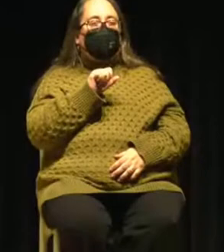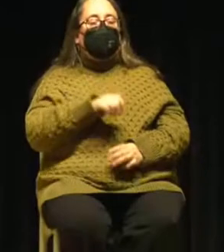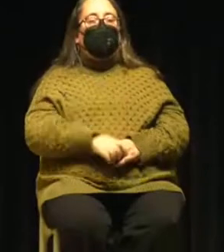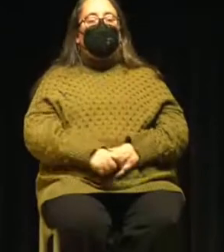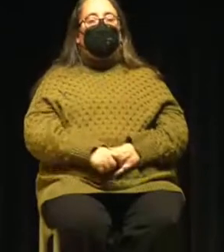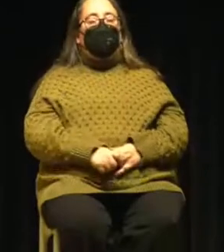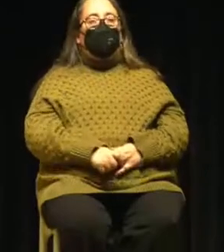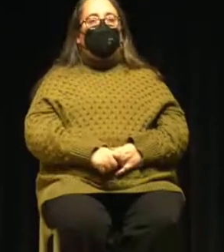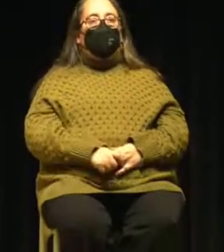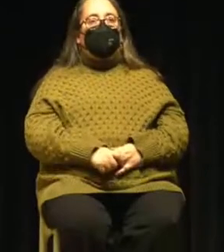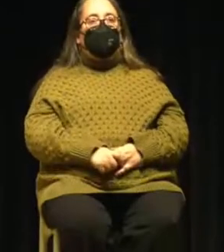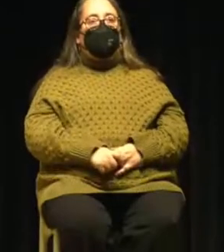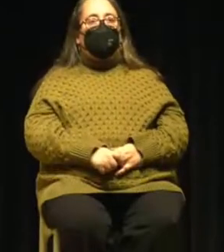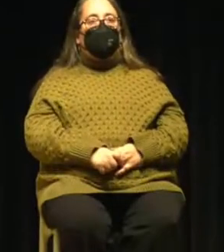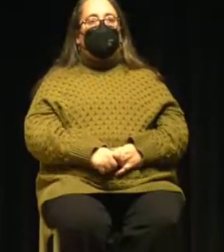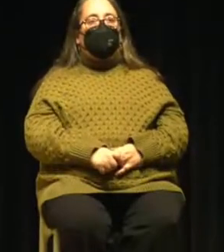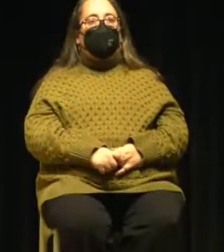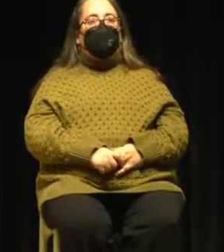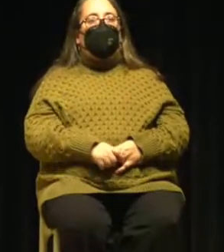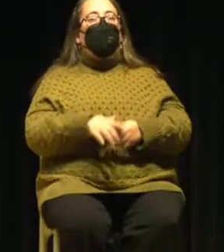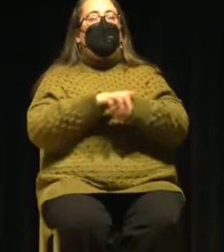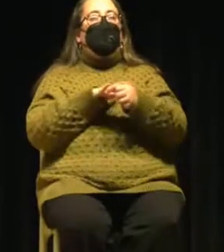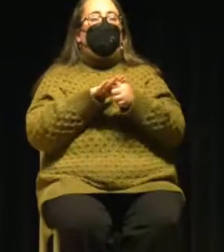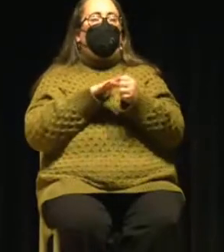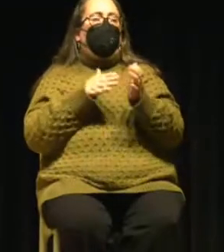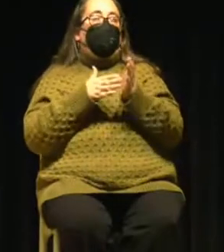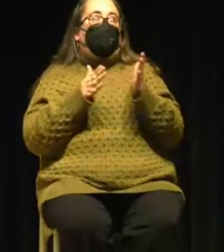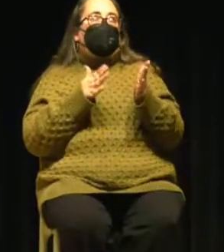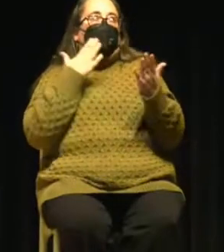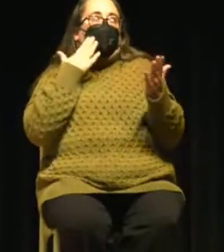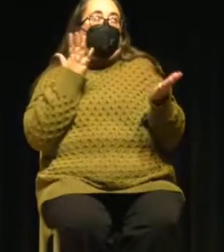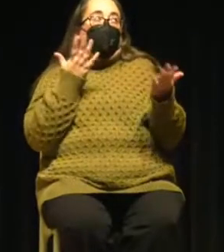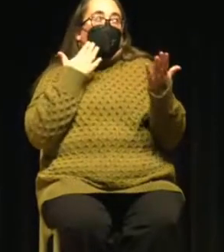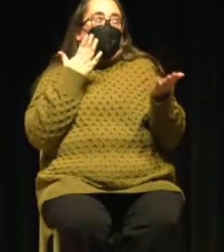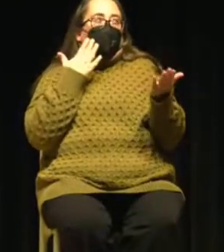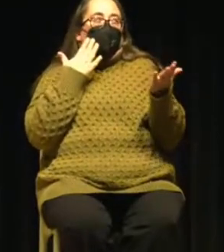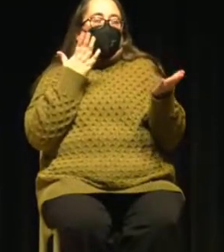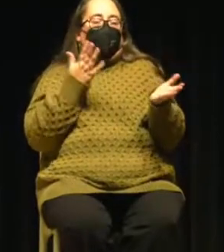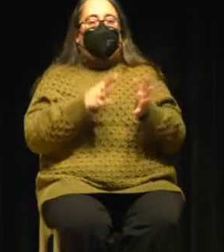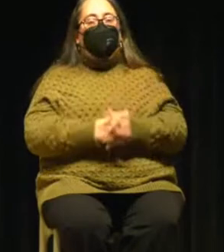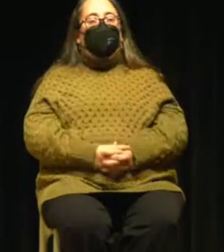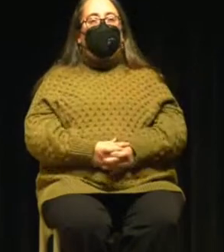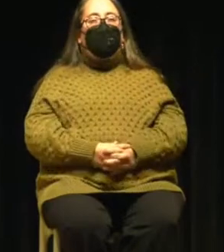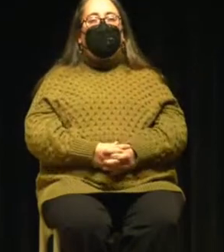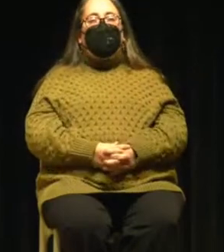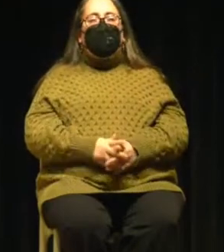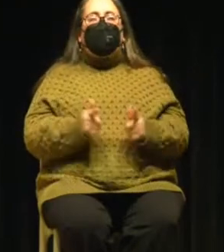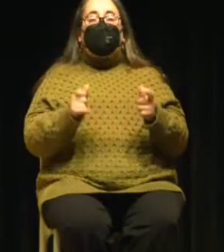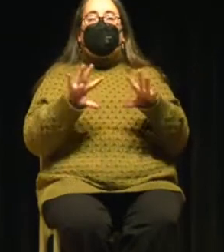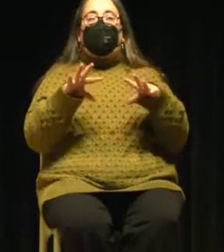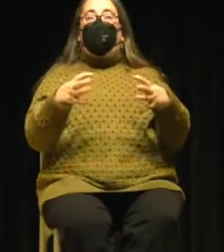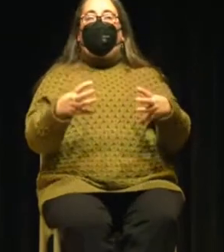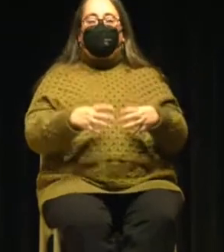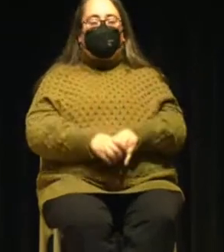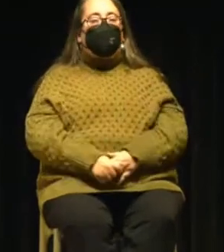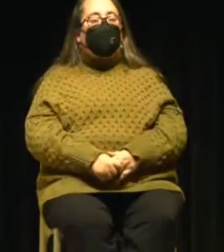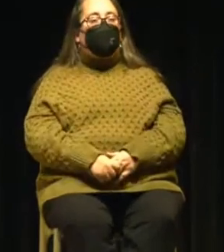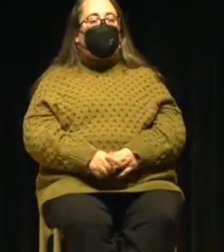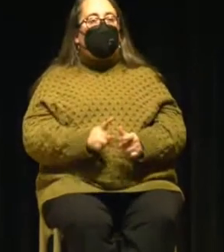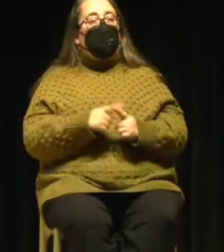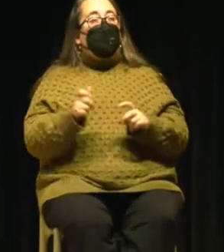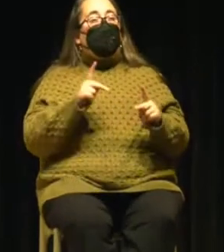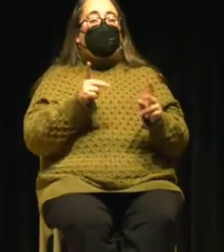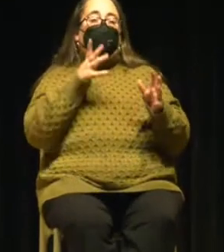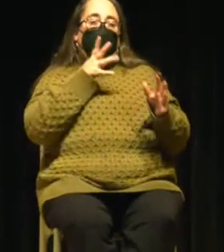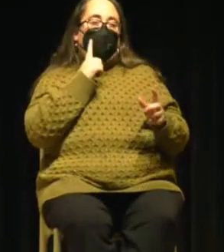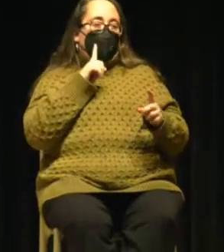or maybe the local prosecutor. It could have been. I don't know who it was online. I'm not sure who it was. It's a big umbrella. It's a big umbrella. Yeah. And then there were other people who hated me for